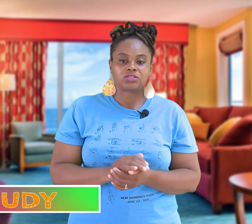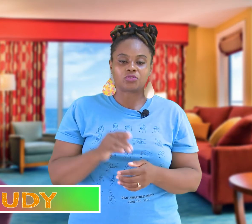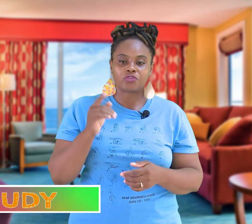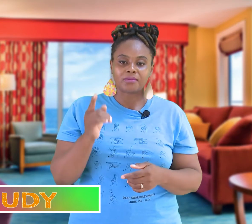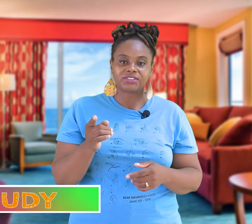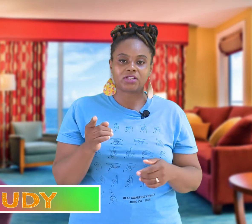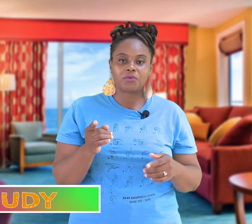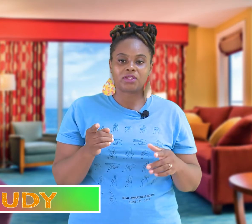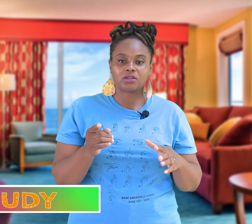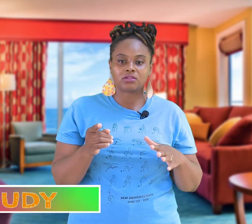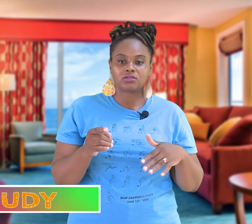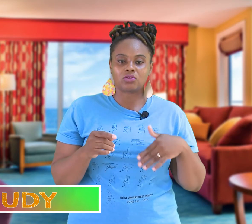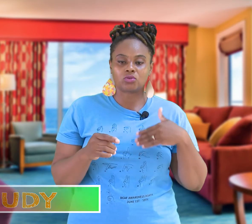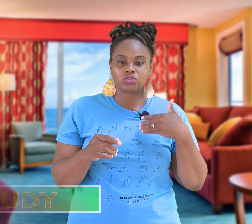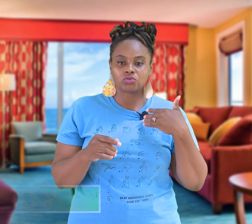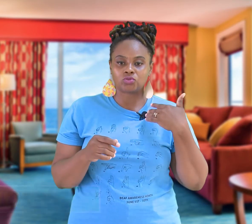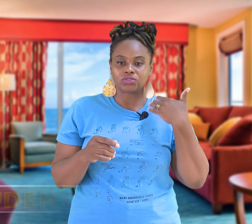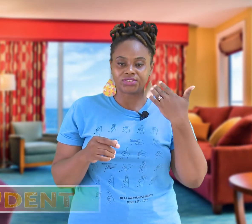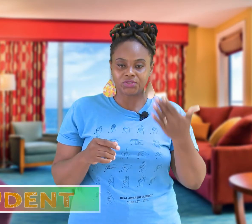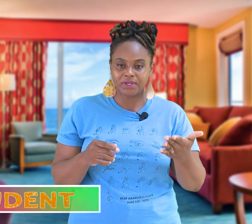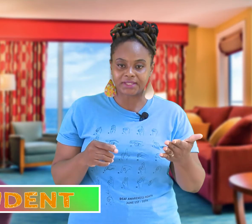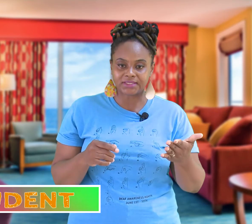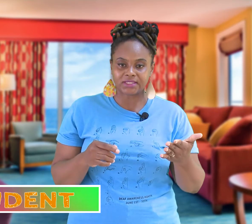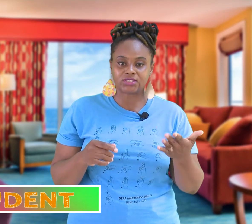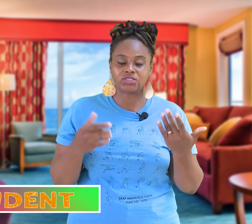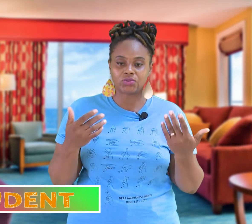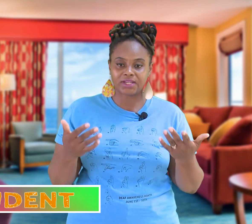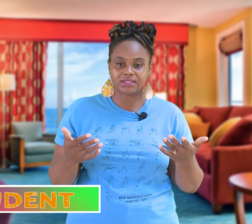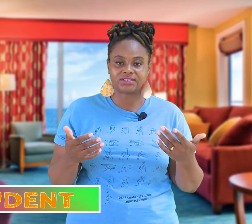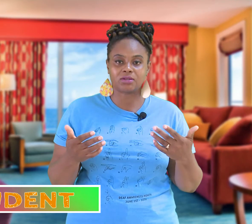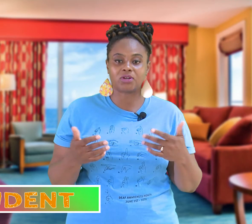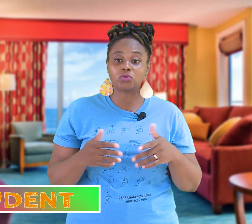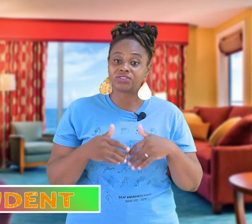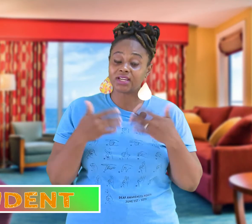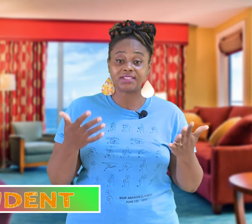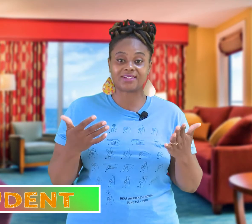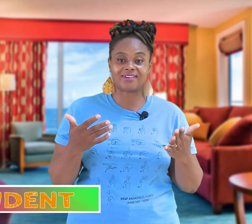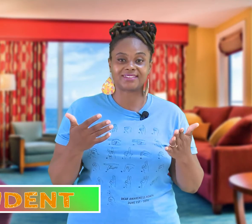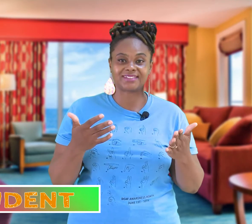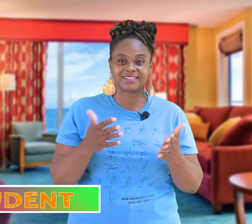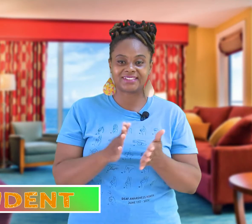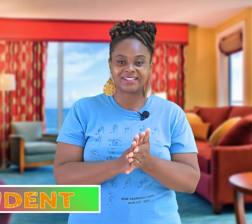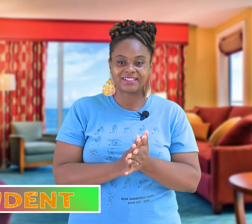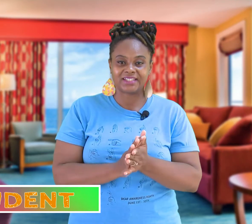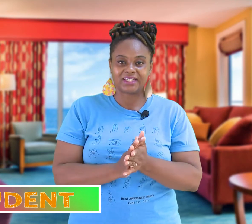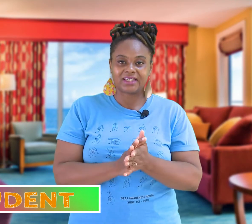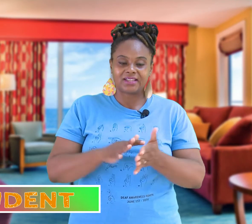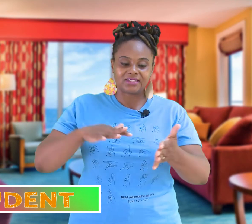So from study we could go to student. A student is someone who studies a lot.